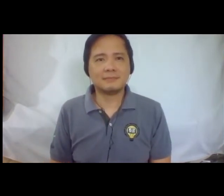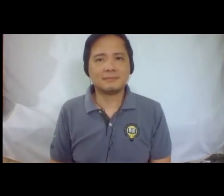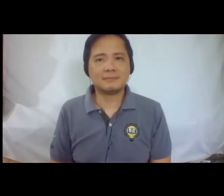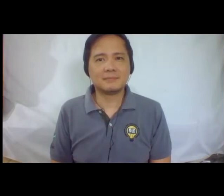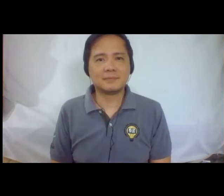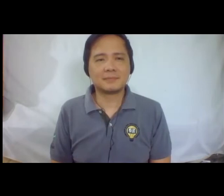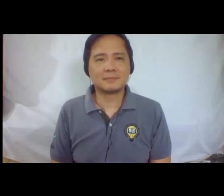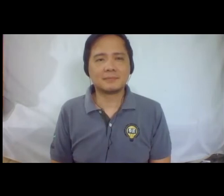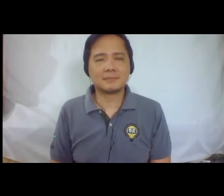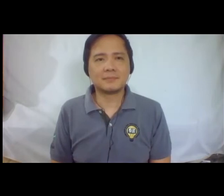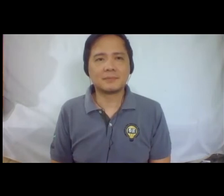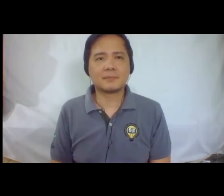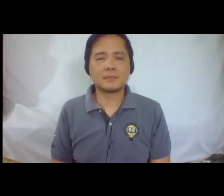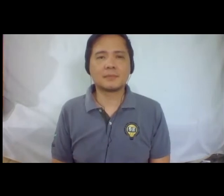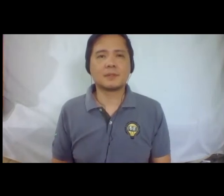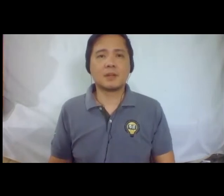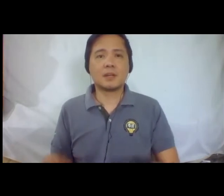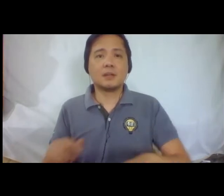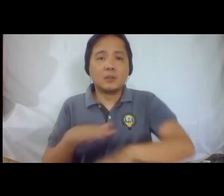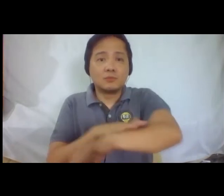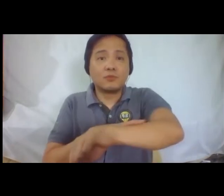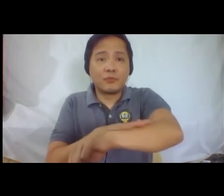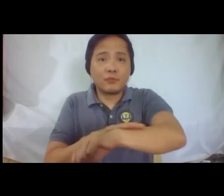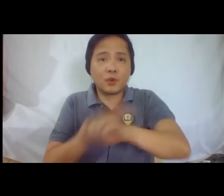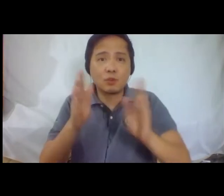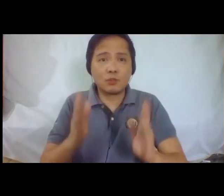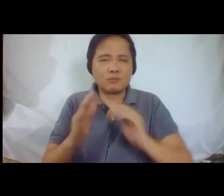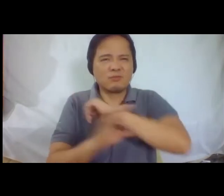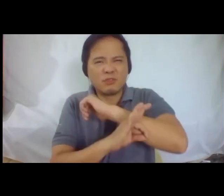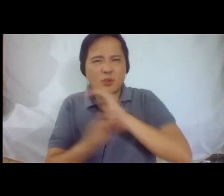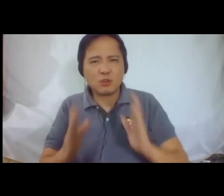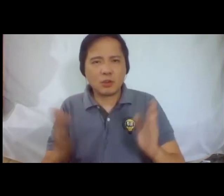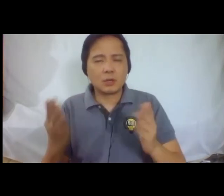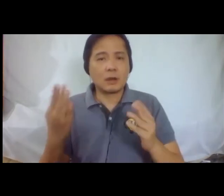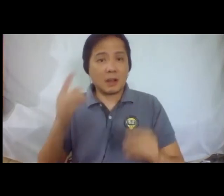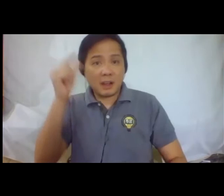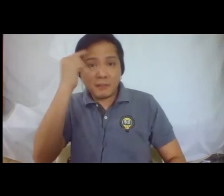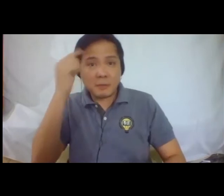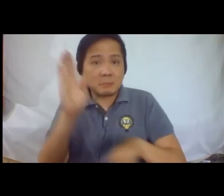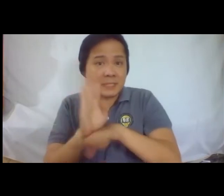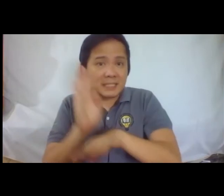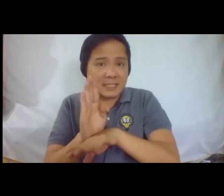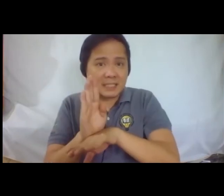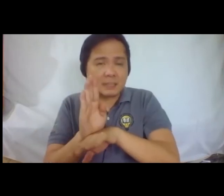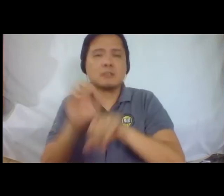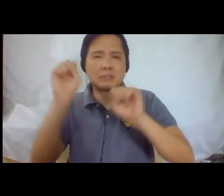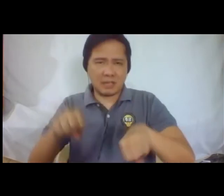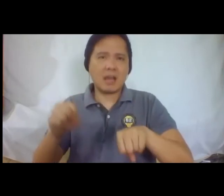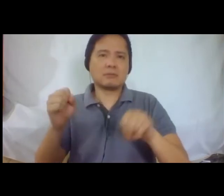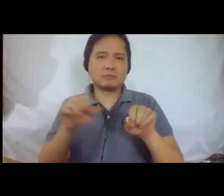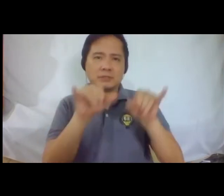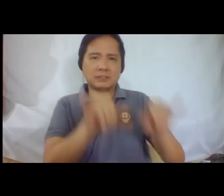Some foreigners who have government business can come in, but they still have to quarantine 14